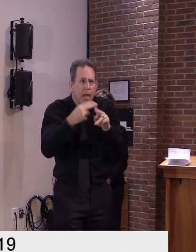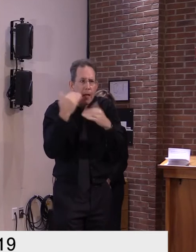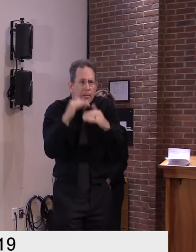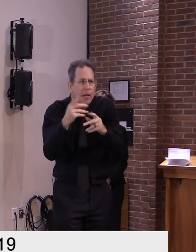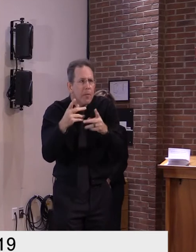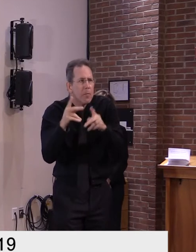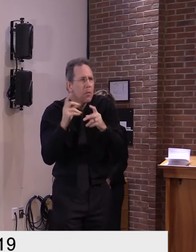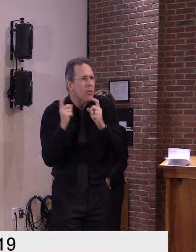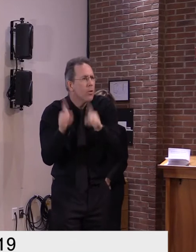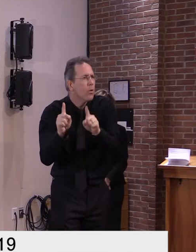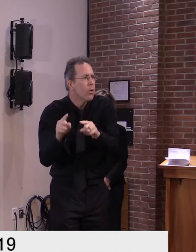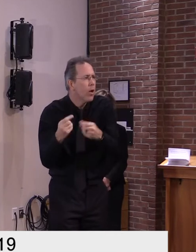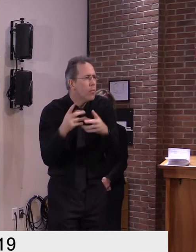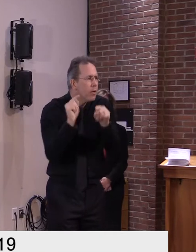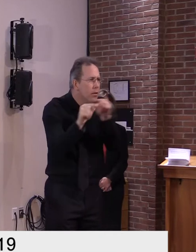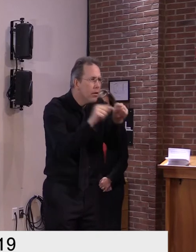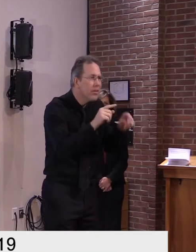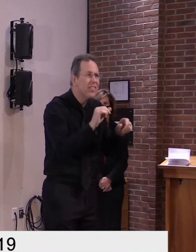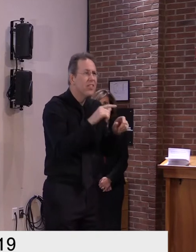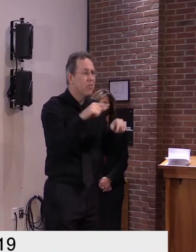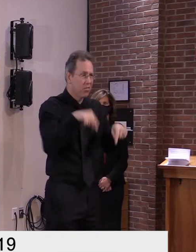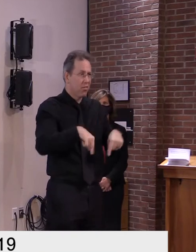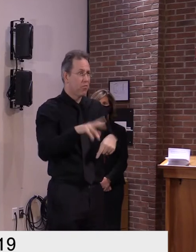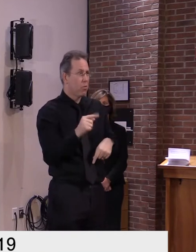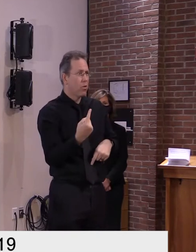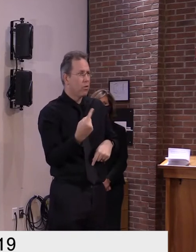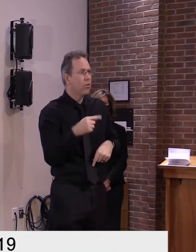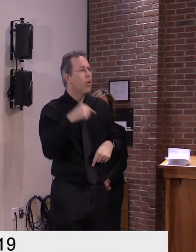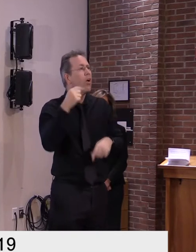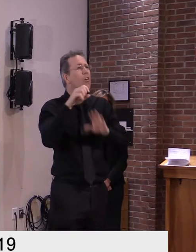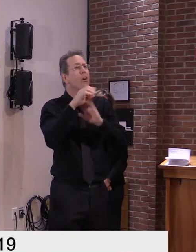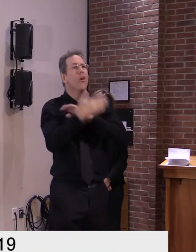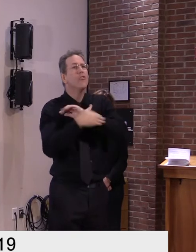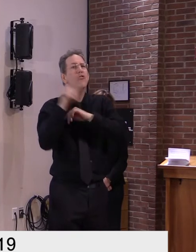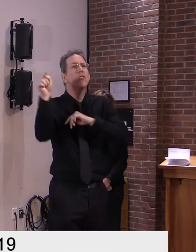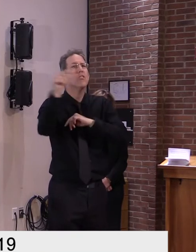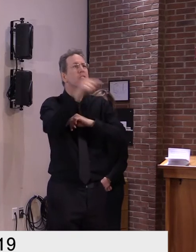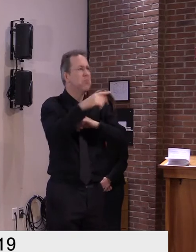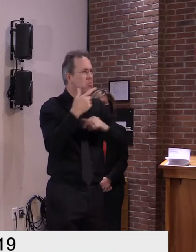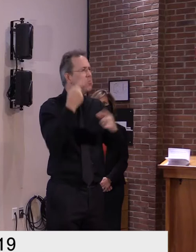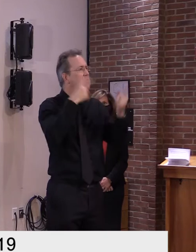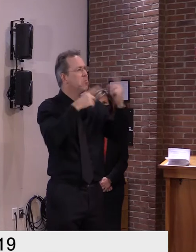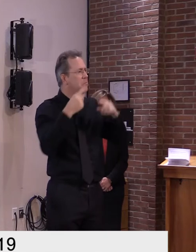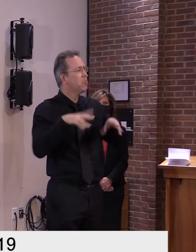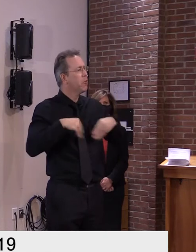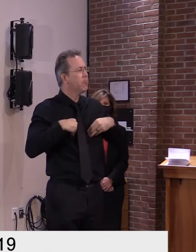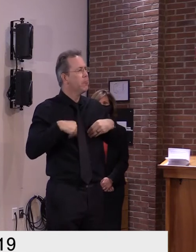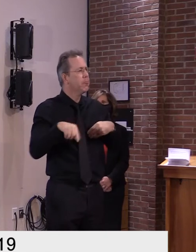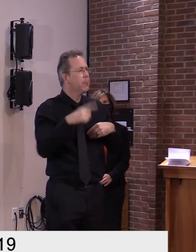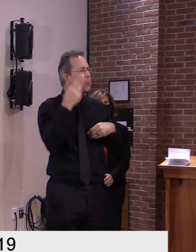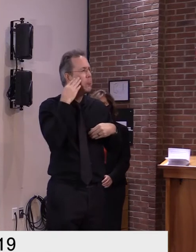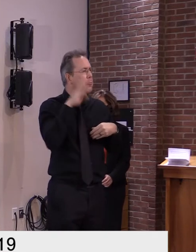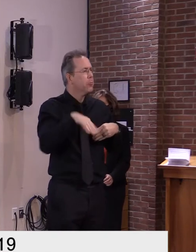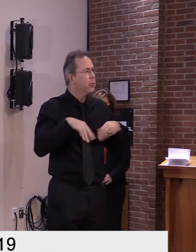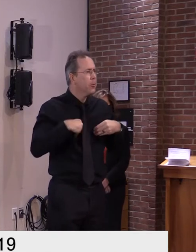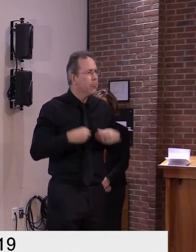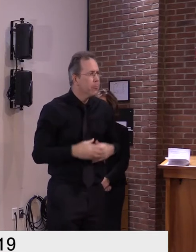And we feel that they were the right things to do. But it's a heavy burden on them to adhere to that.